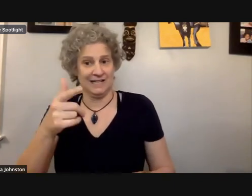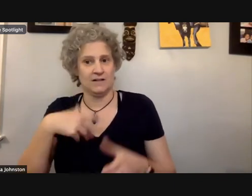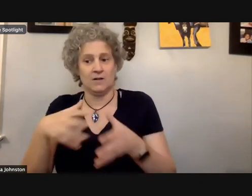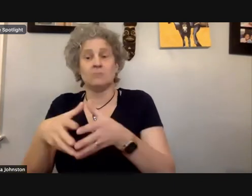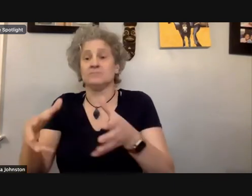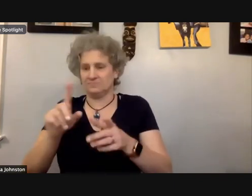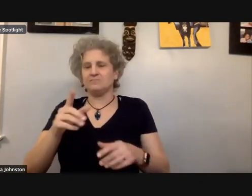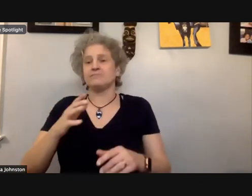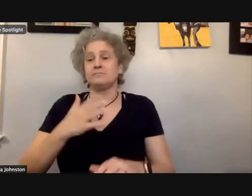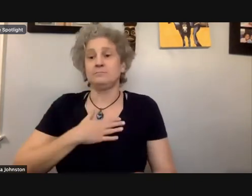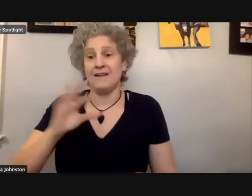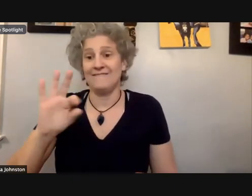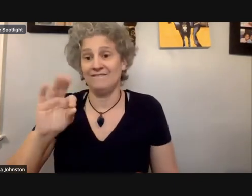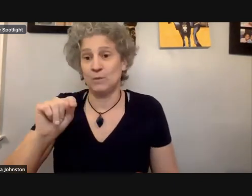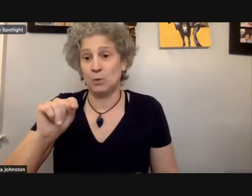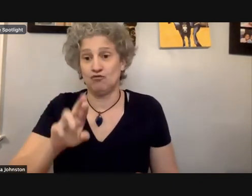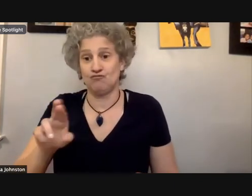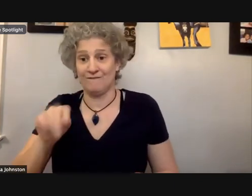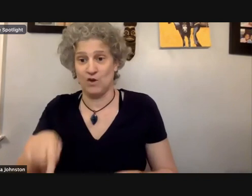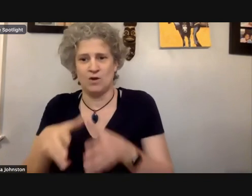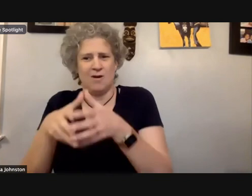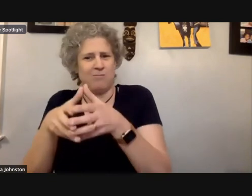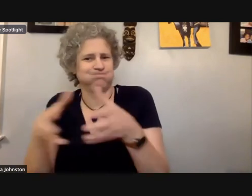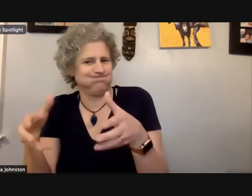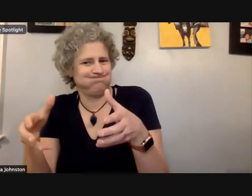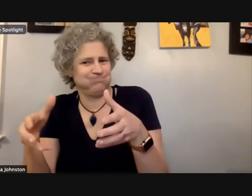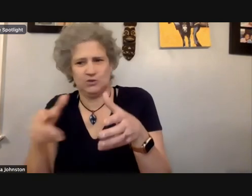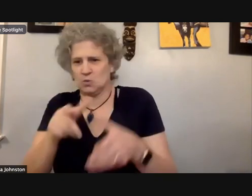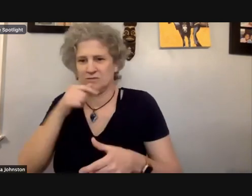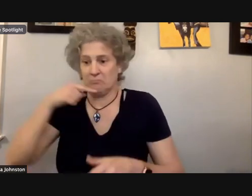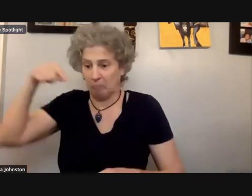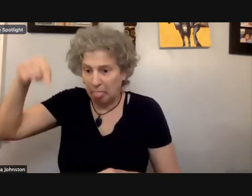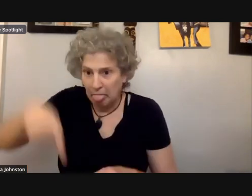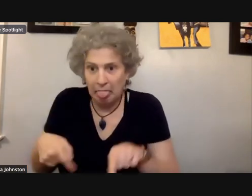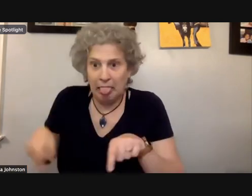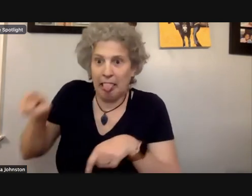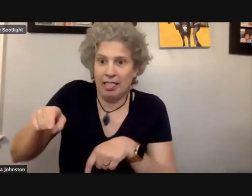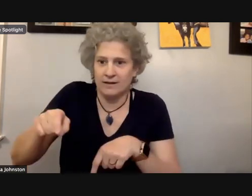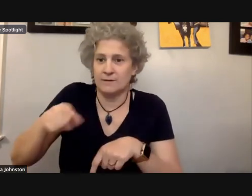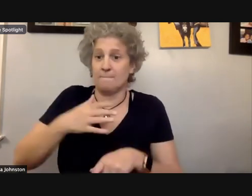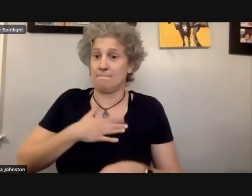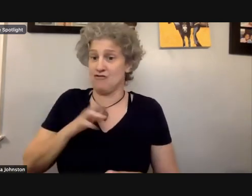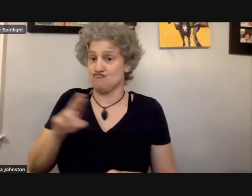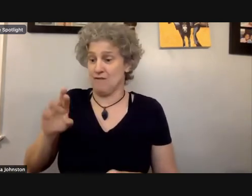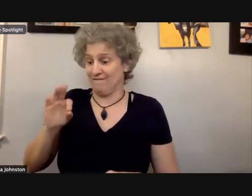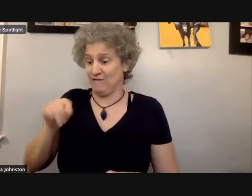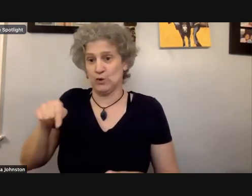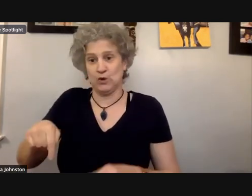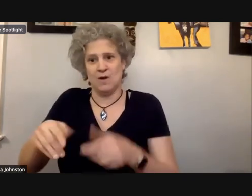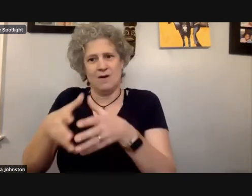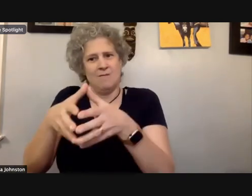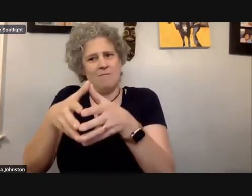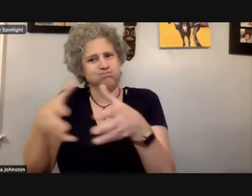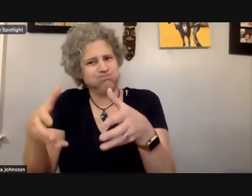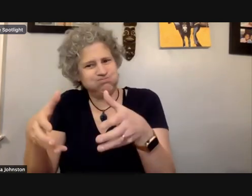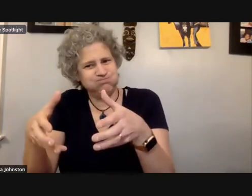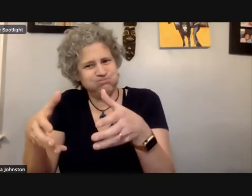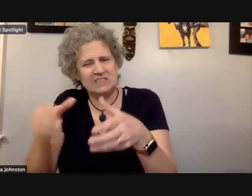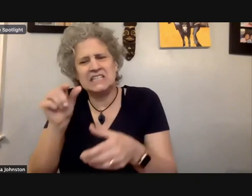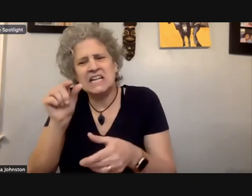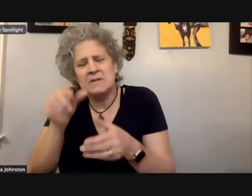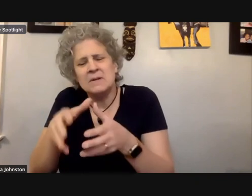Swelling, so something being swollen. So if I'm talking about my right foot being swollen, I'm not going to actually bend down and do it on my body. That